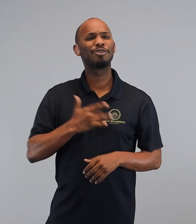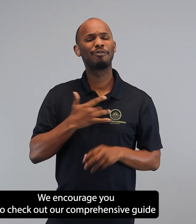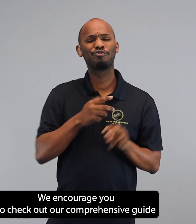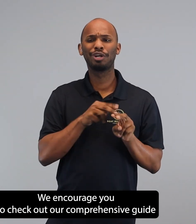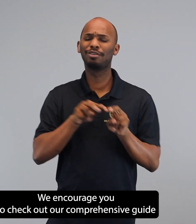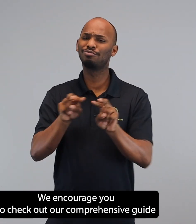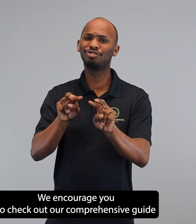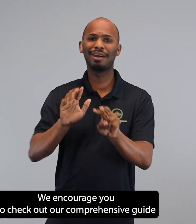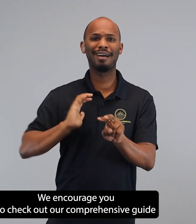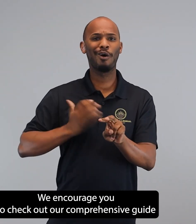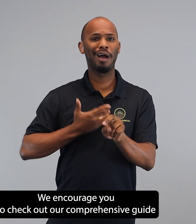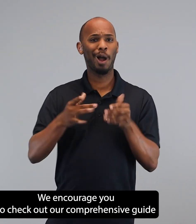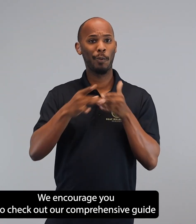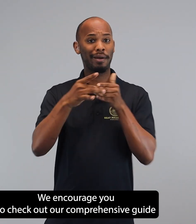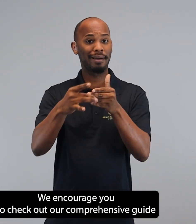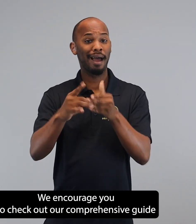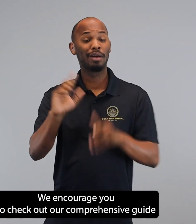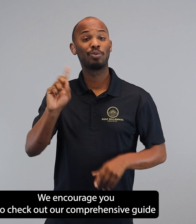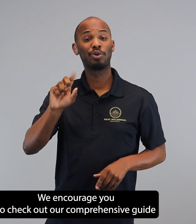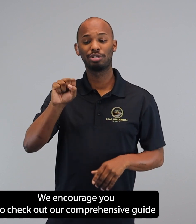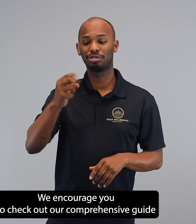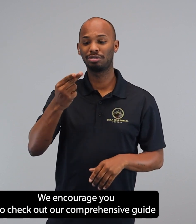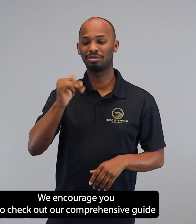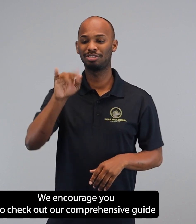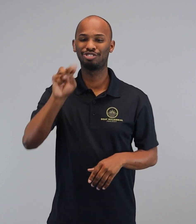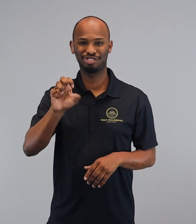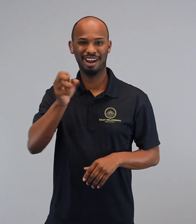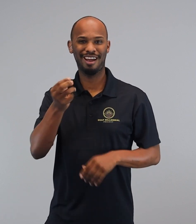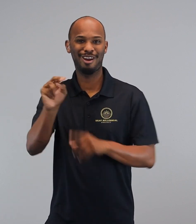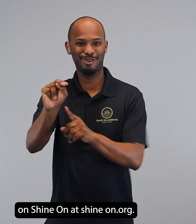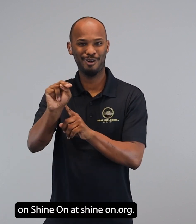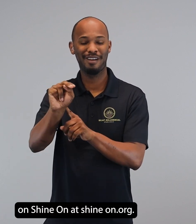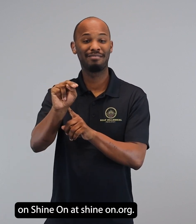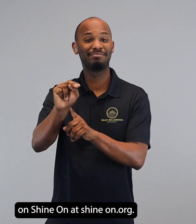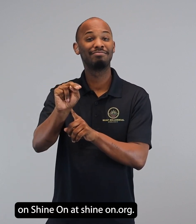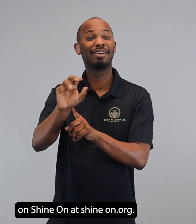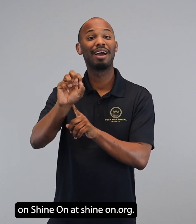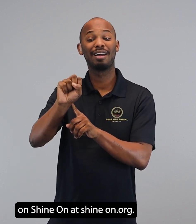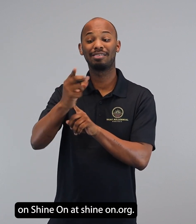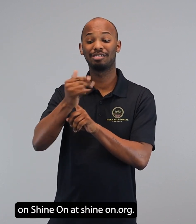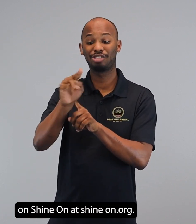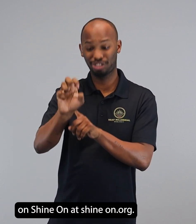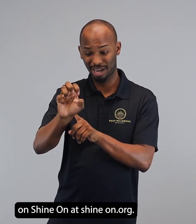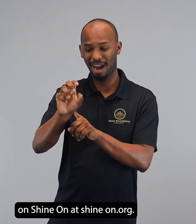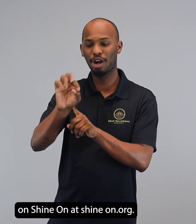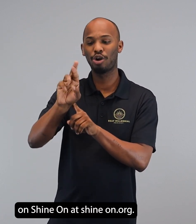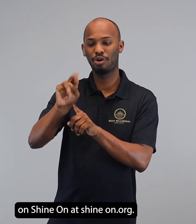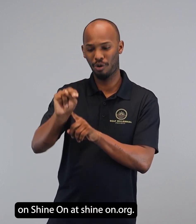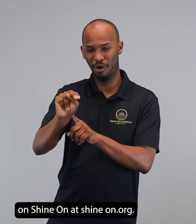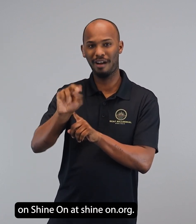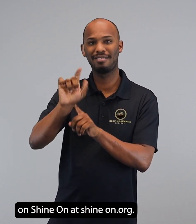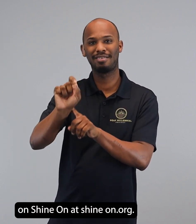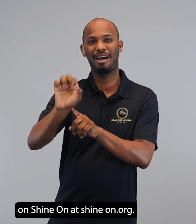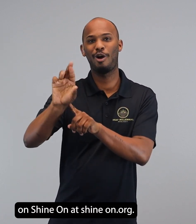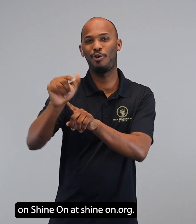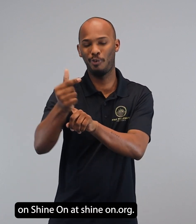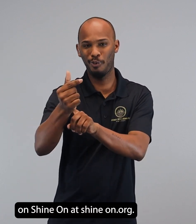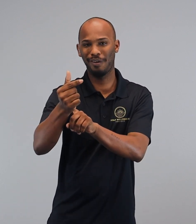We encourage you to check out our comprehensive guide on Shine On at shineon.org.